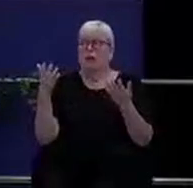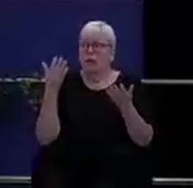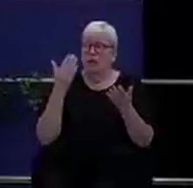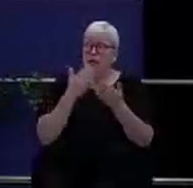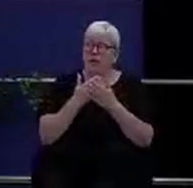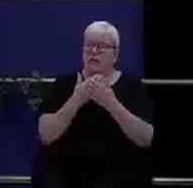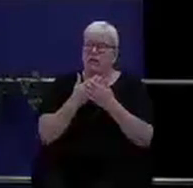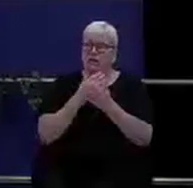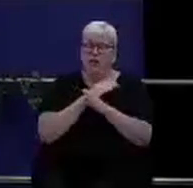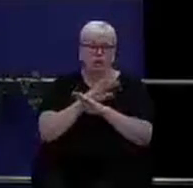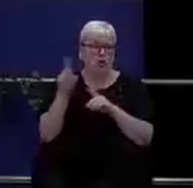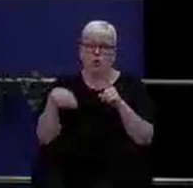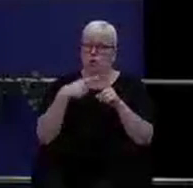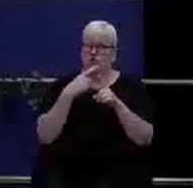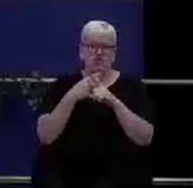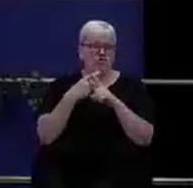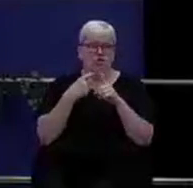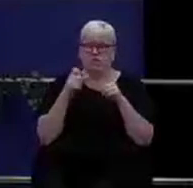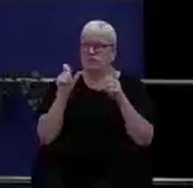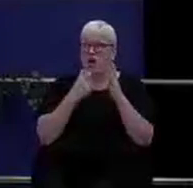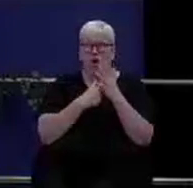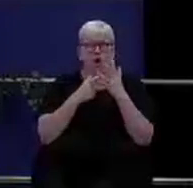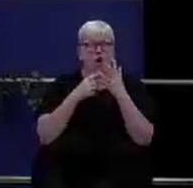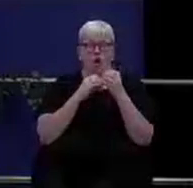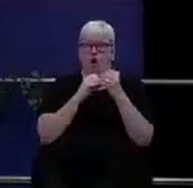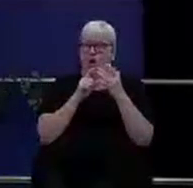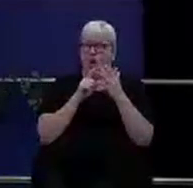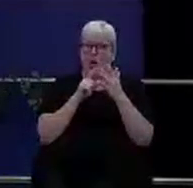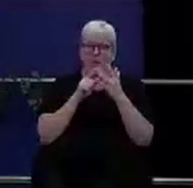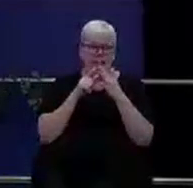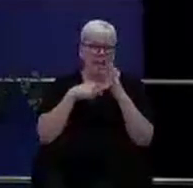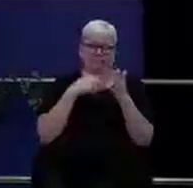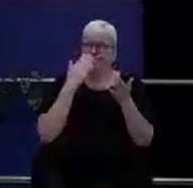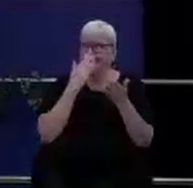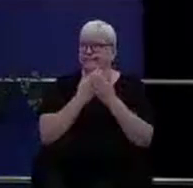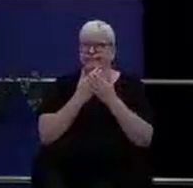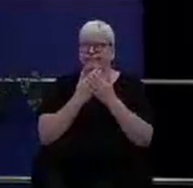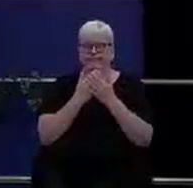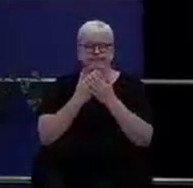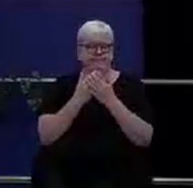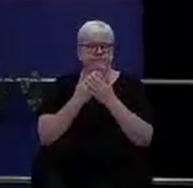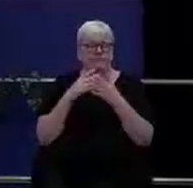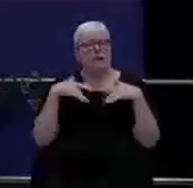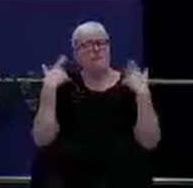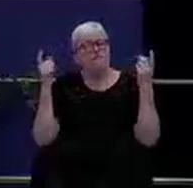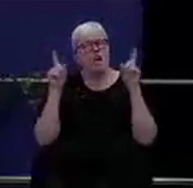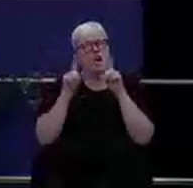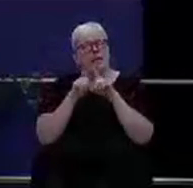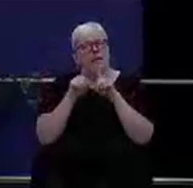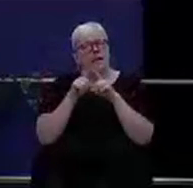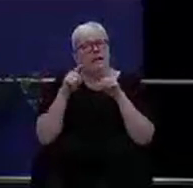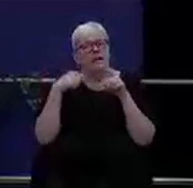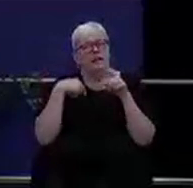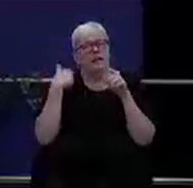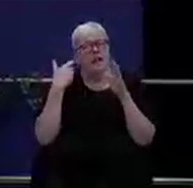know, you do not cross a corvus without consequence. But it did feel as if, because I had